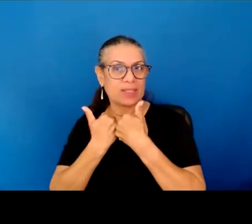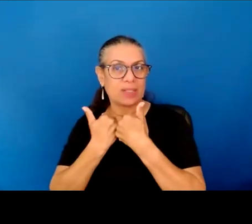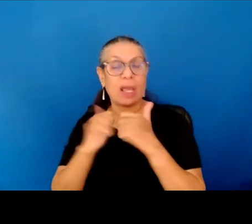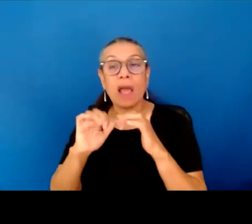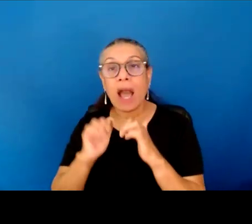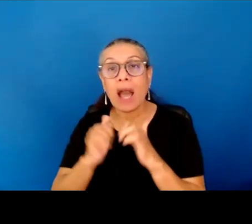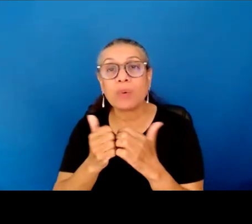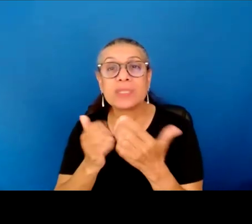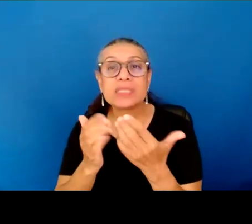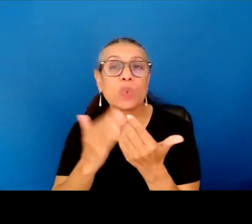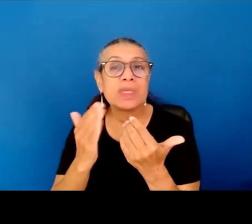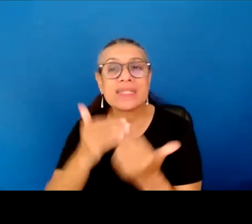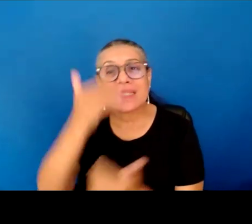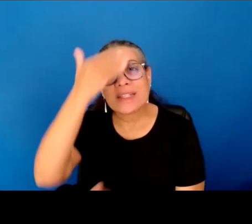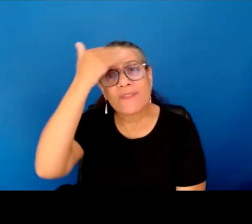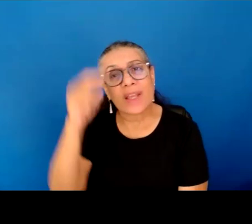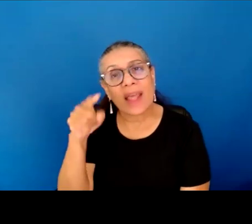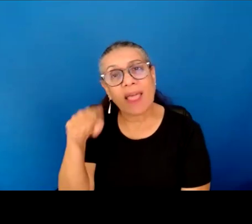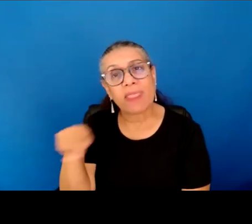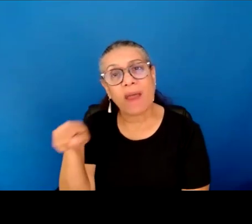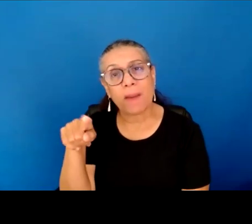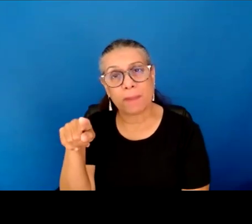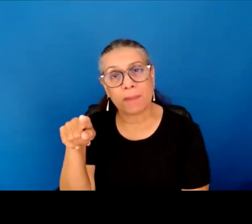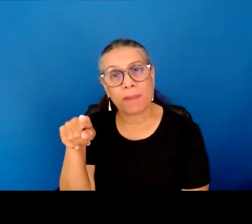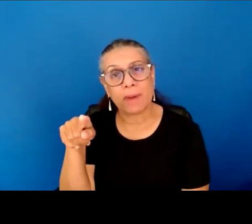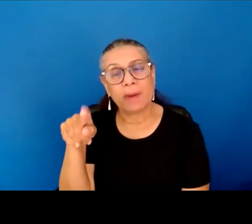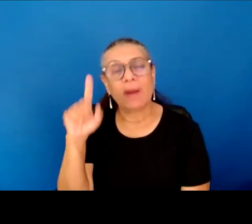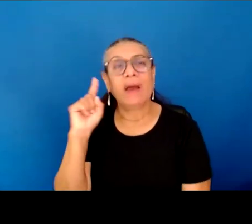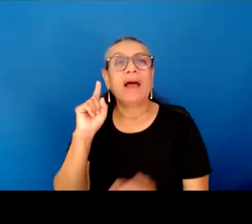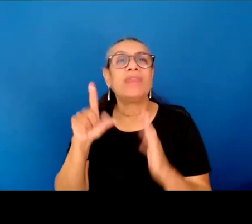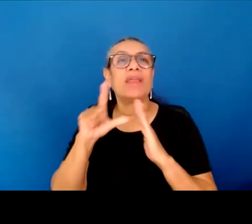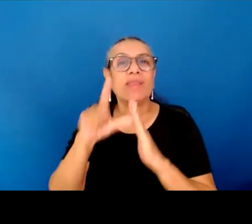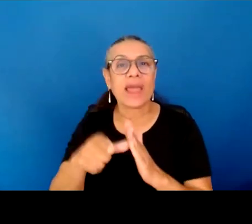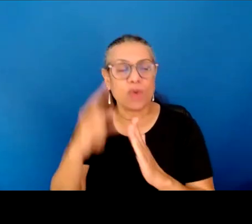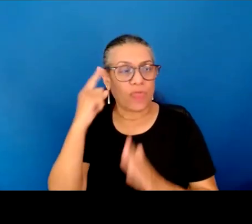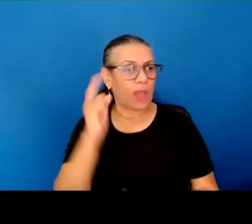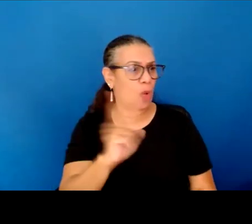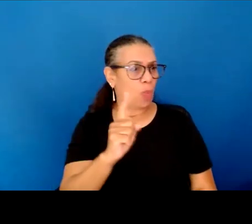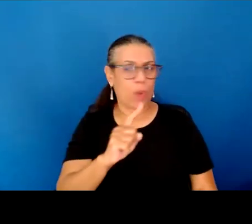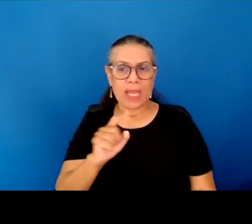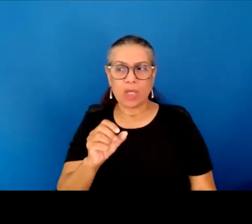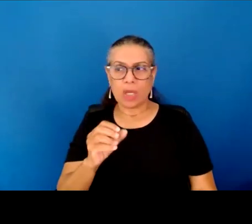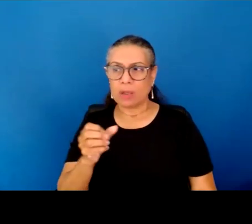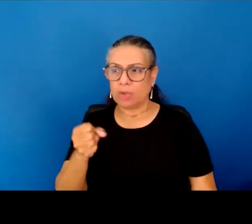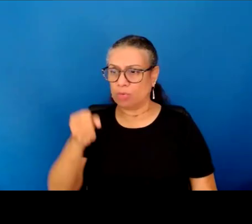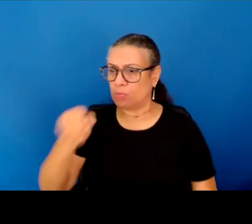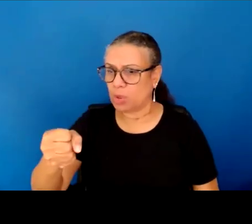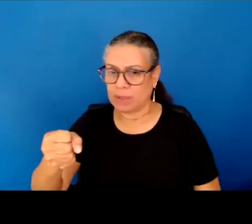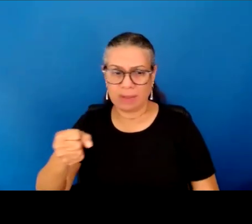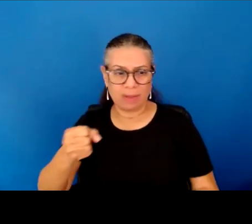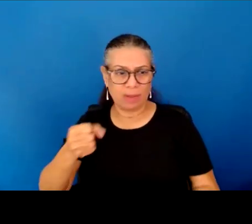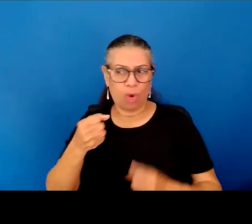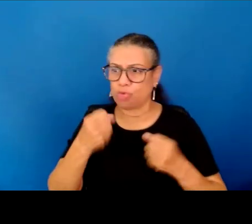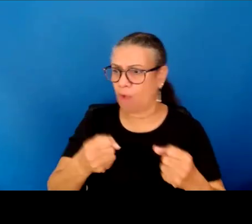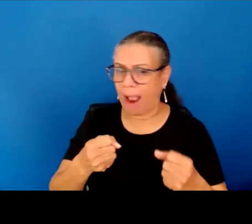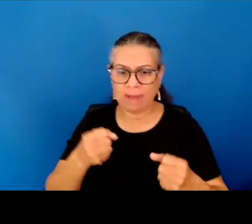to forget about them is enormous. It's often until we have to think about somewhere to put them, place them, include them, drive them, manage them.